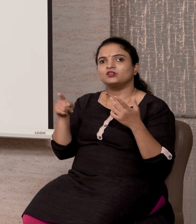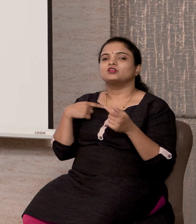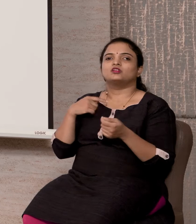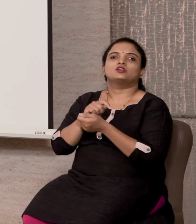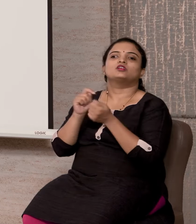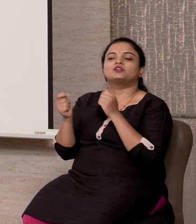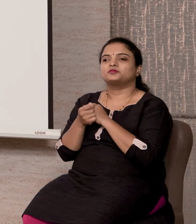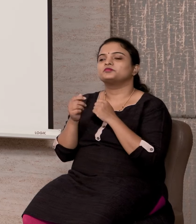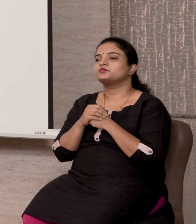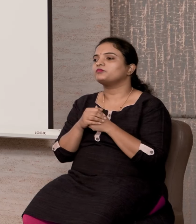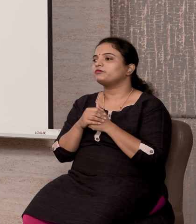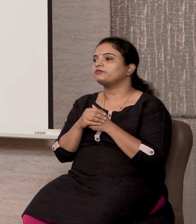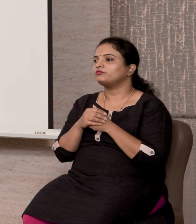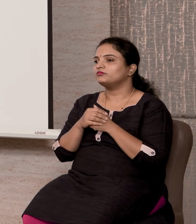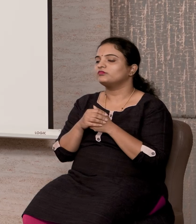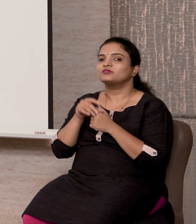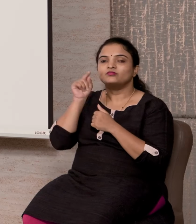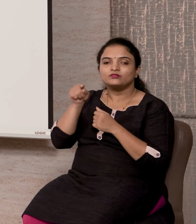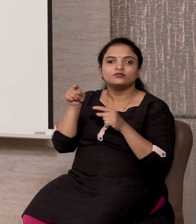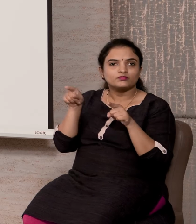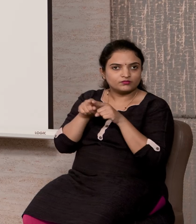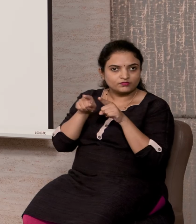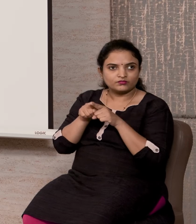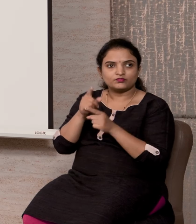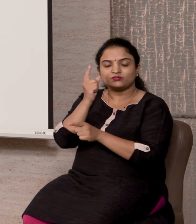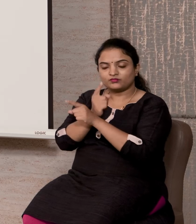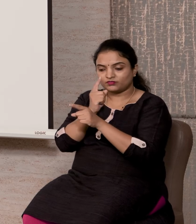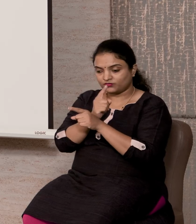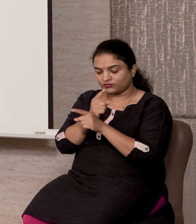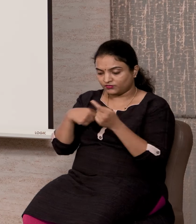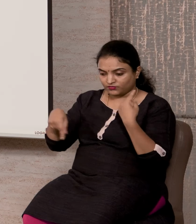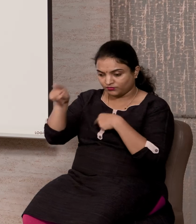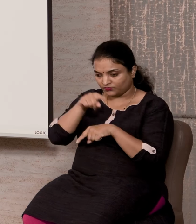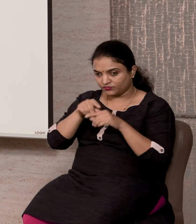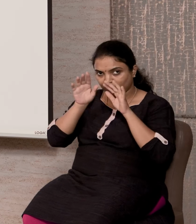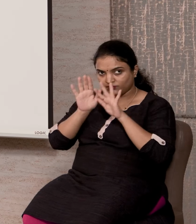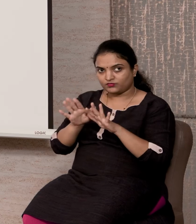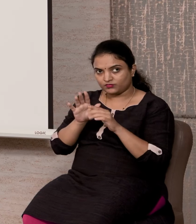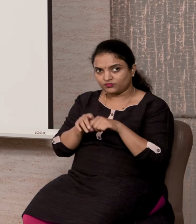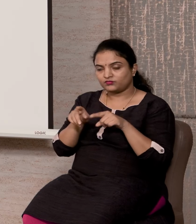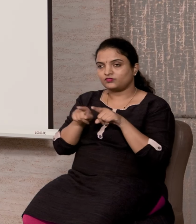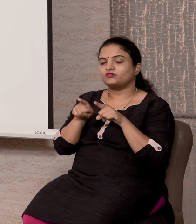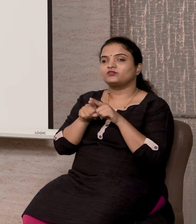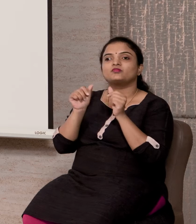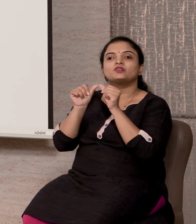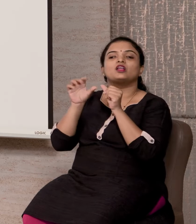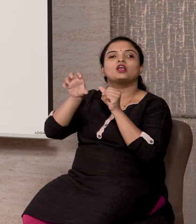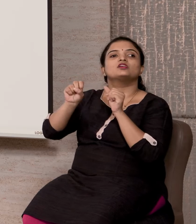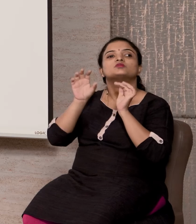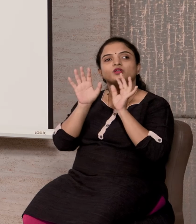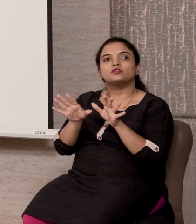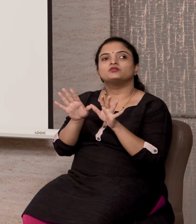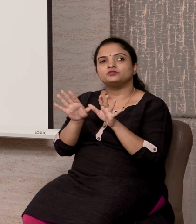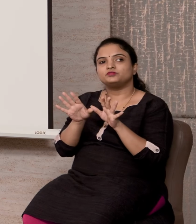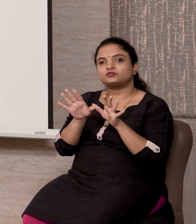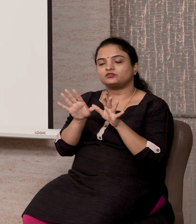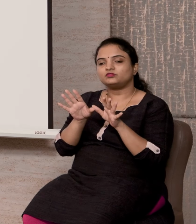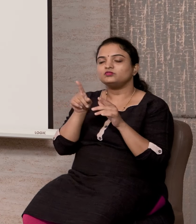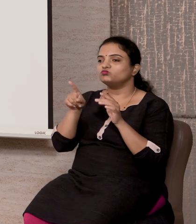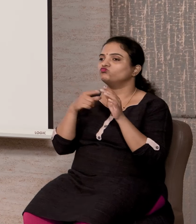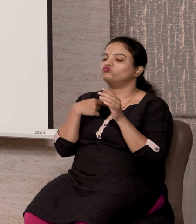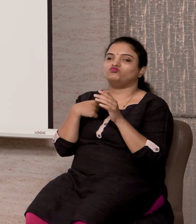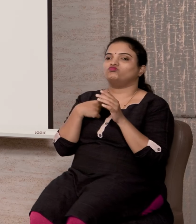change. The second part, which was also very evident, was teachers themselves told, we don't know enough about accessibility. We have also not been trained on